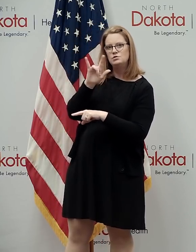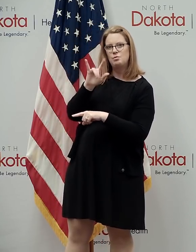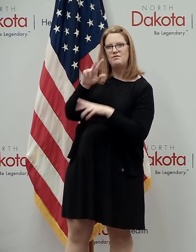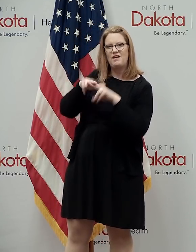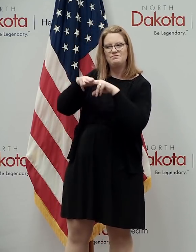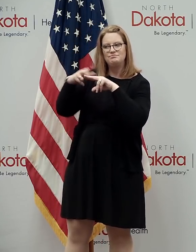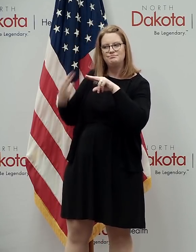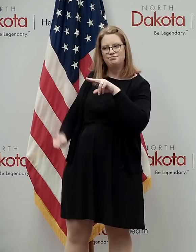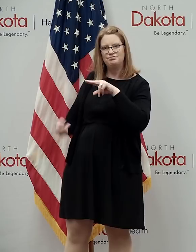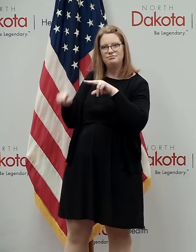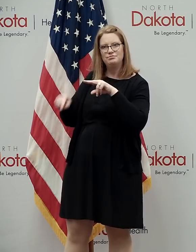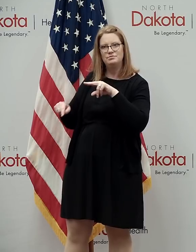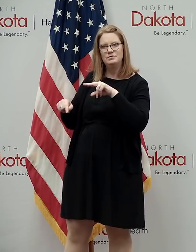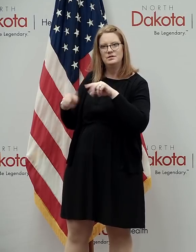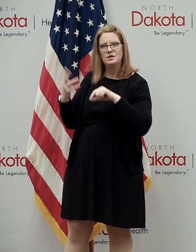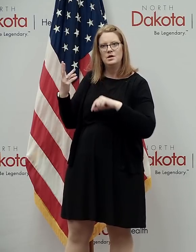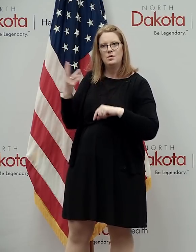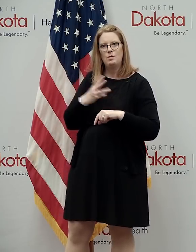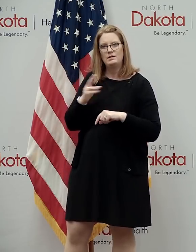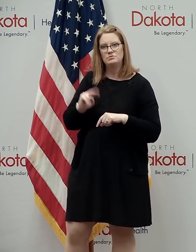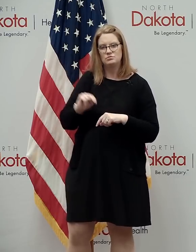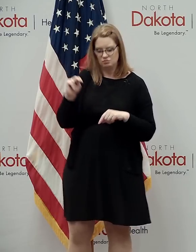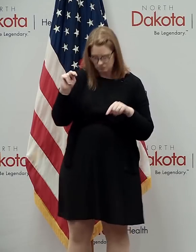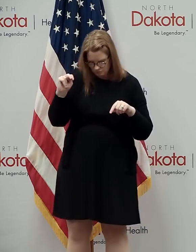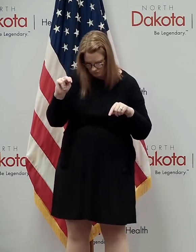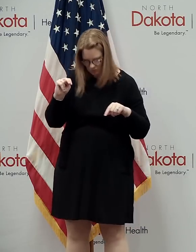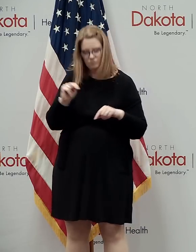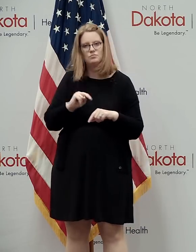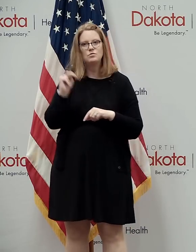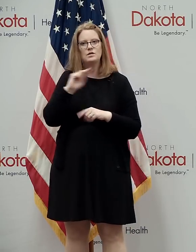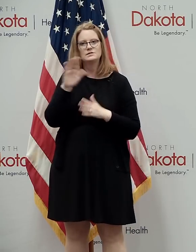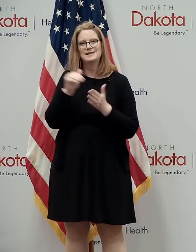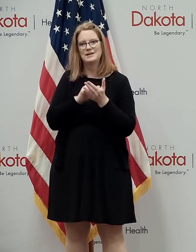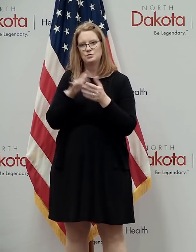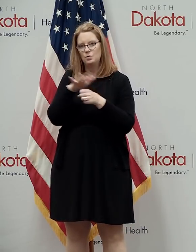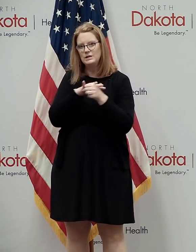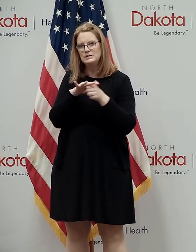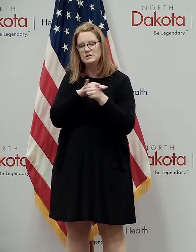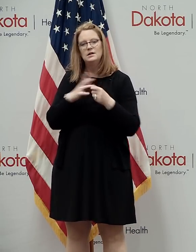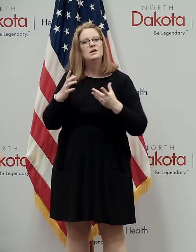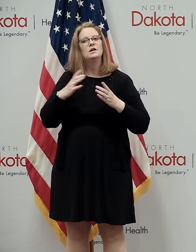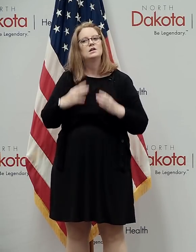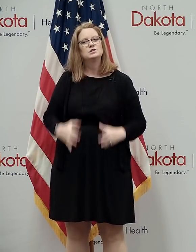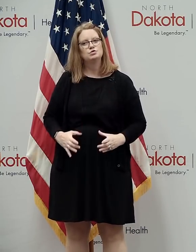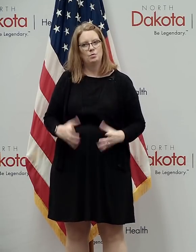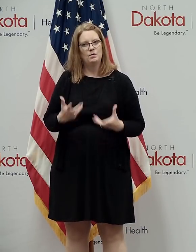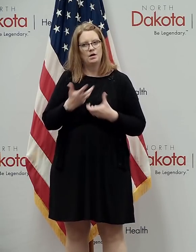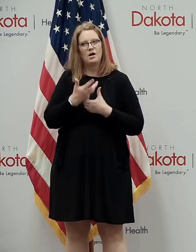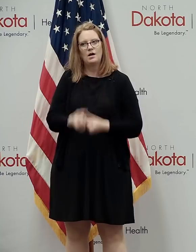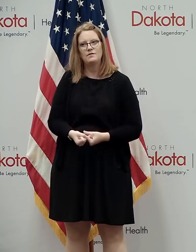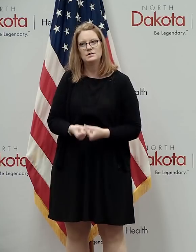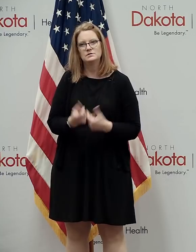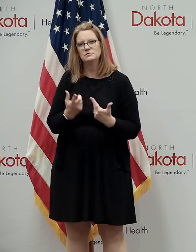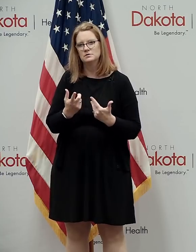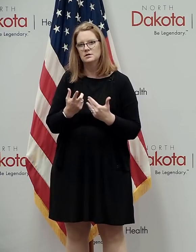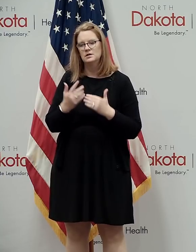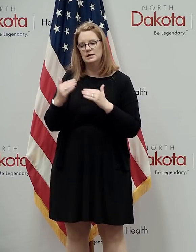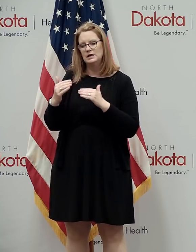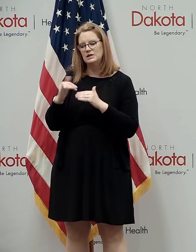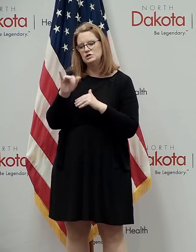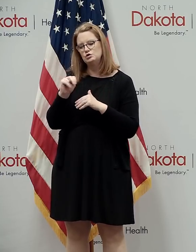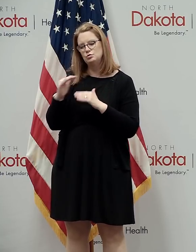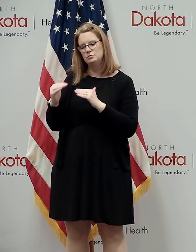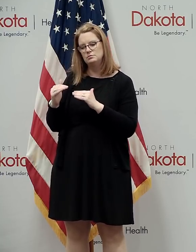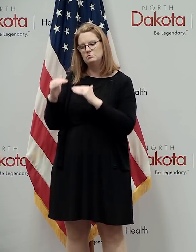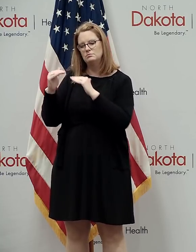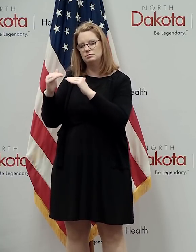confidence in the West North Central region, as measured by the June 2020 Consumer Confidence Survey, shows a moderate increase in June,